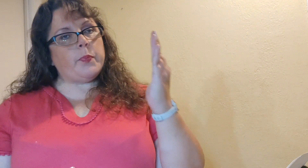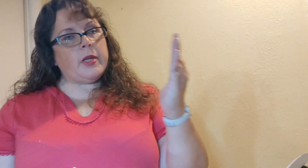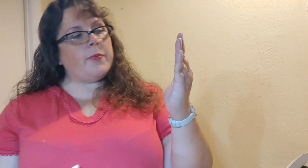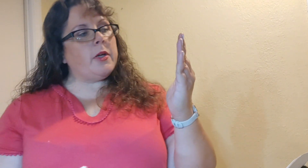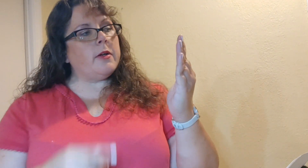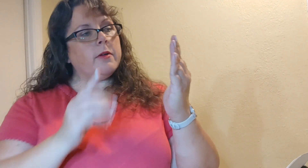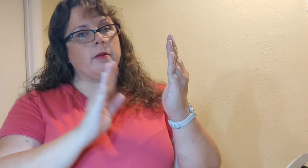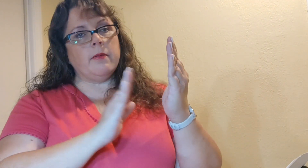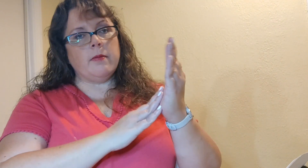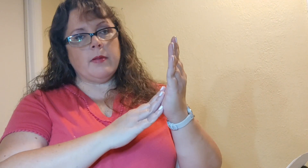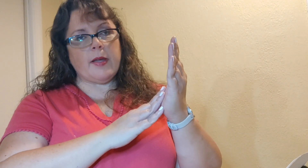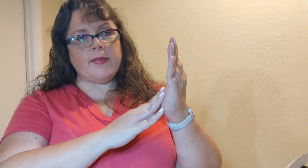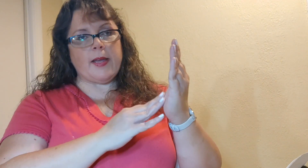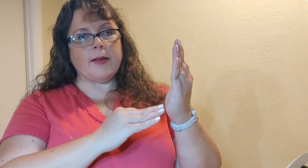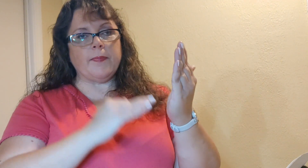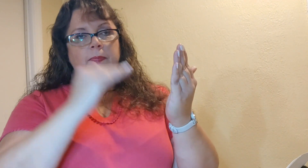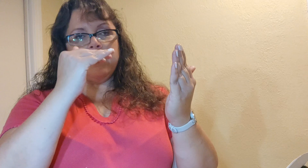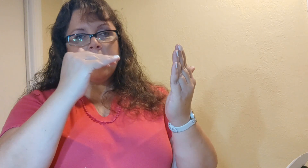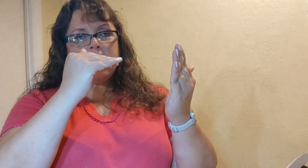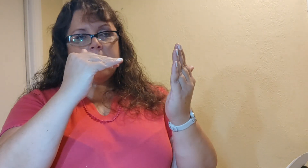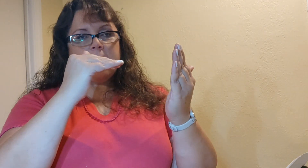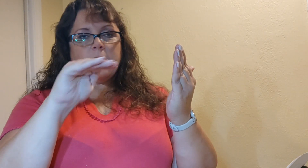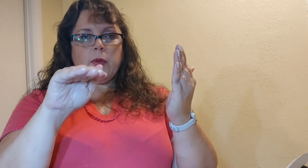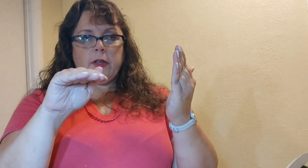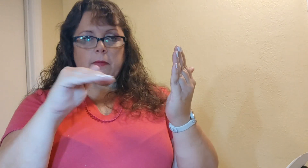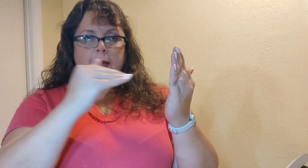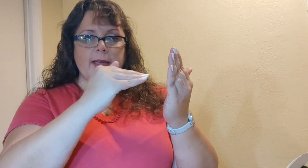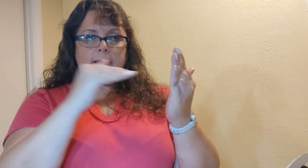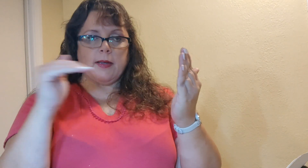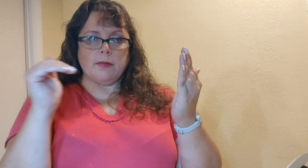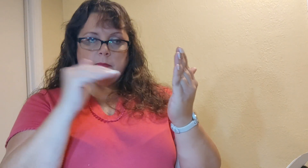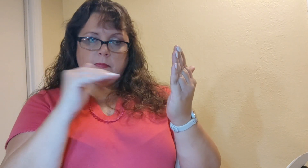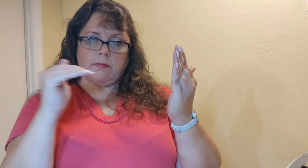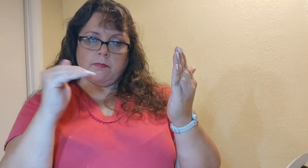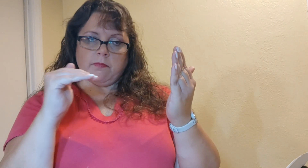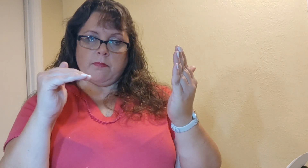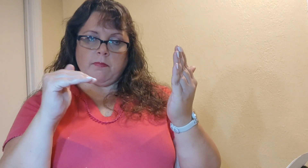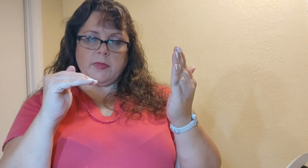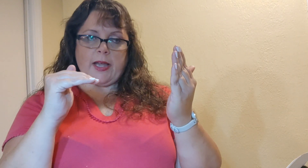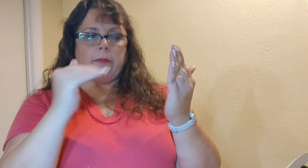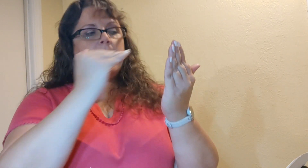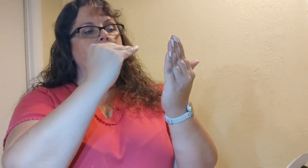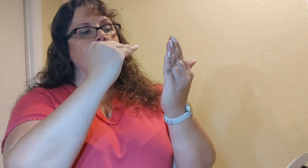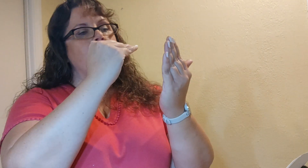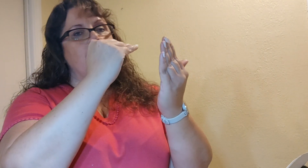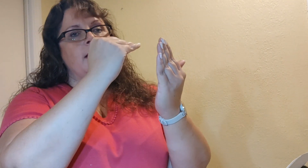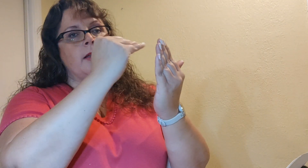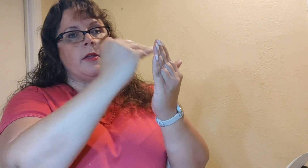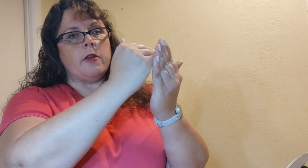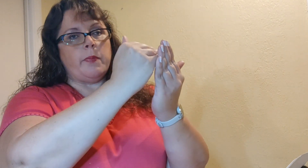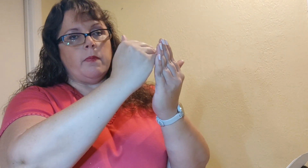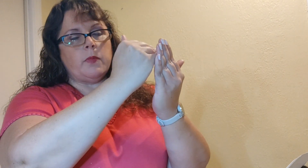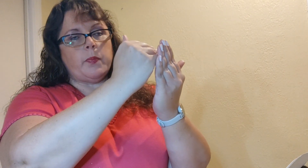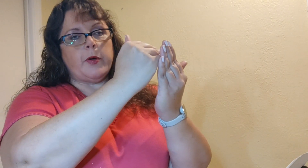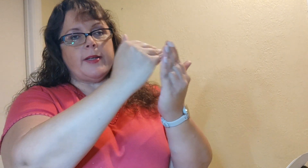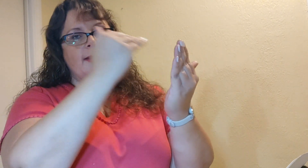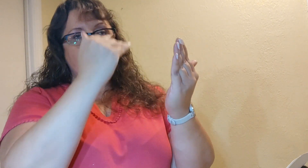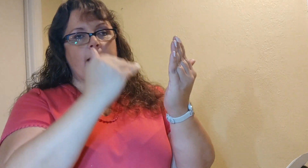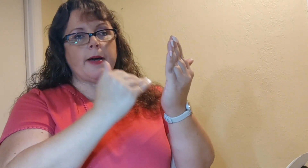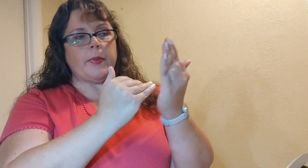put up your left hand, and then with your right hand sideways, you point to the top